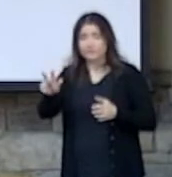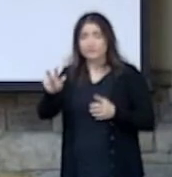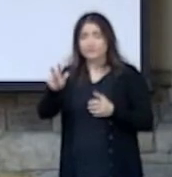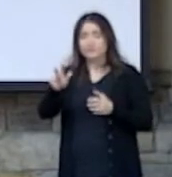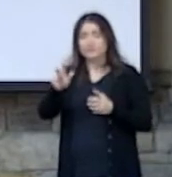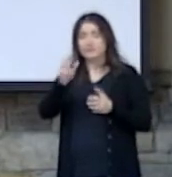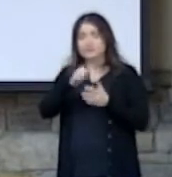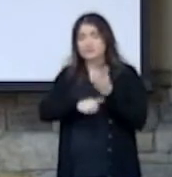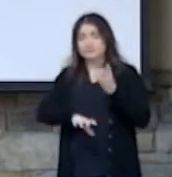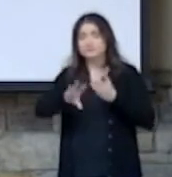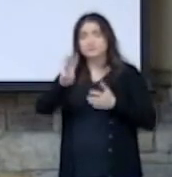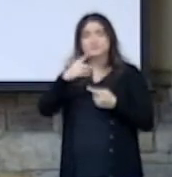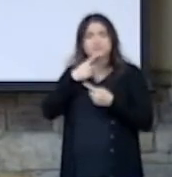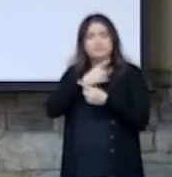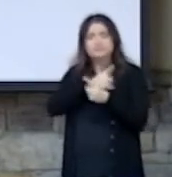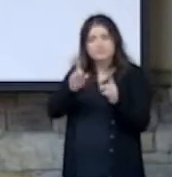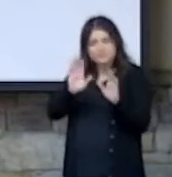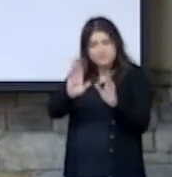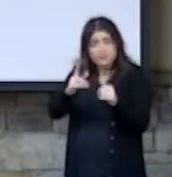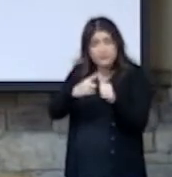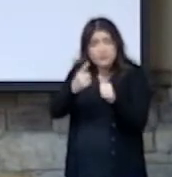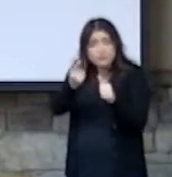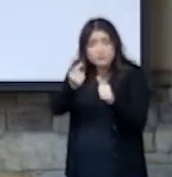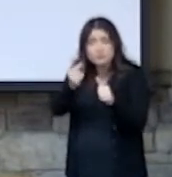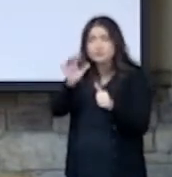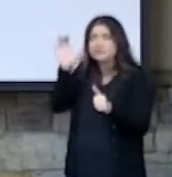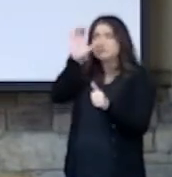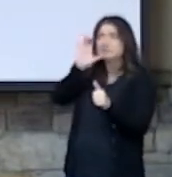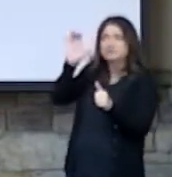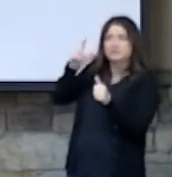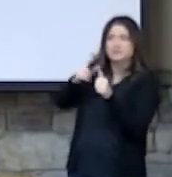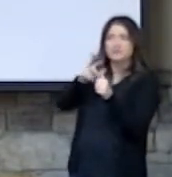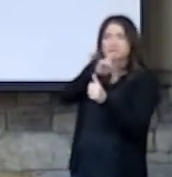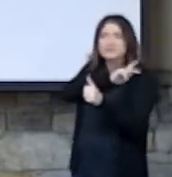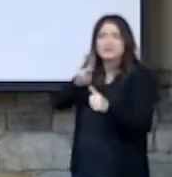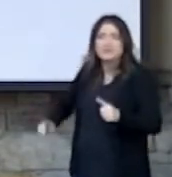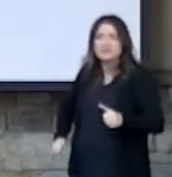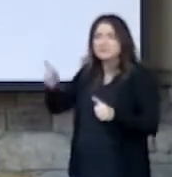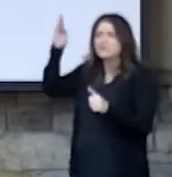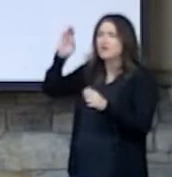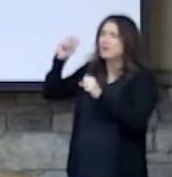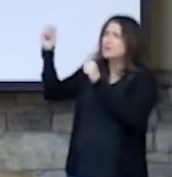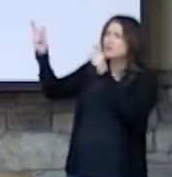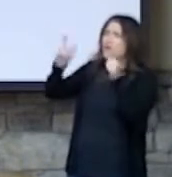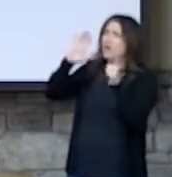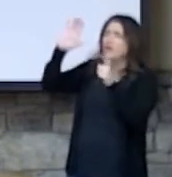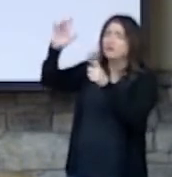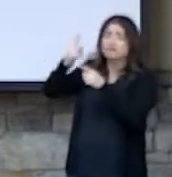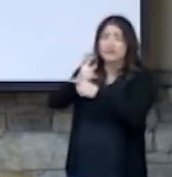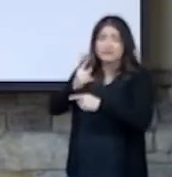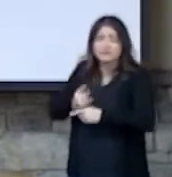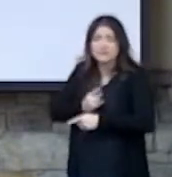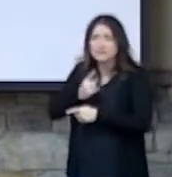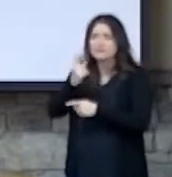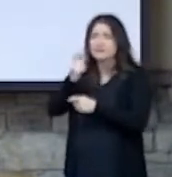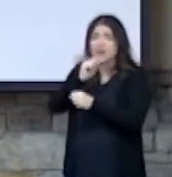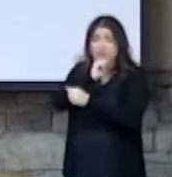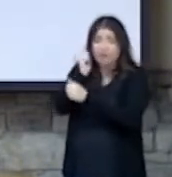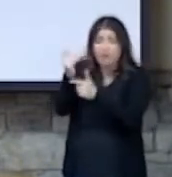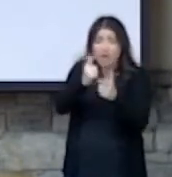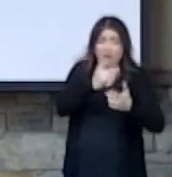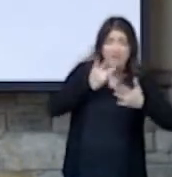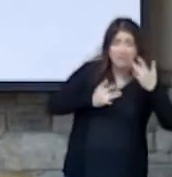6, he would tell them to seek first the kingdom of God and all his righteousness, and all these things would be added to